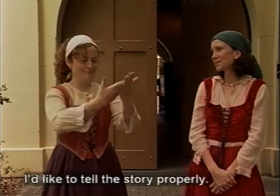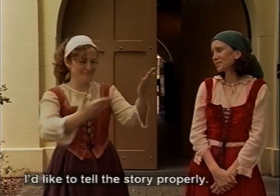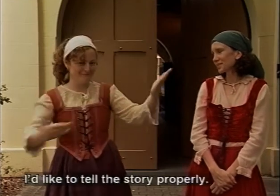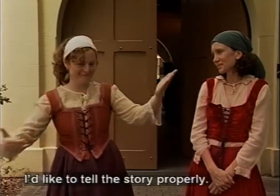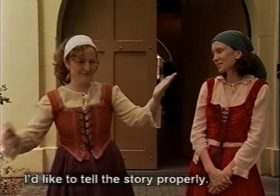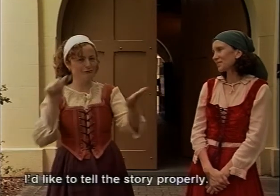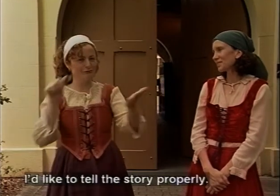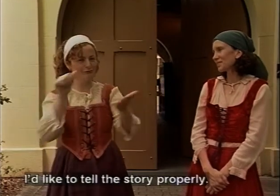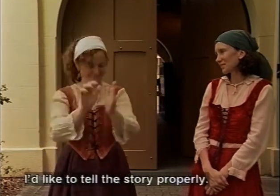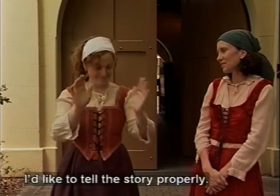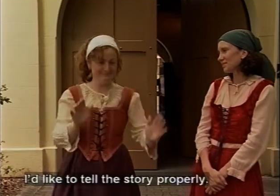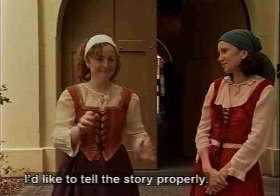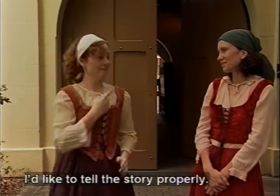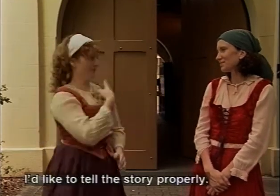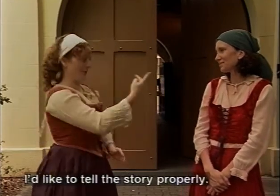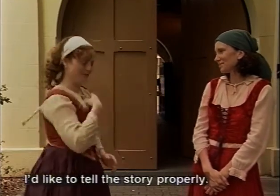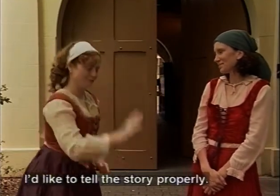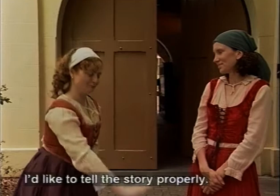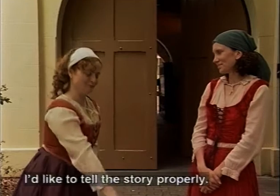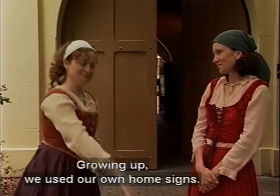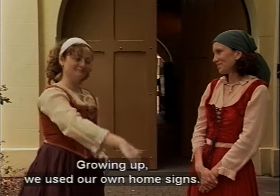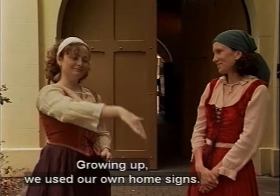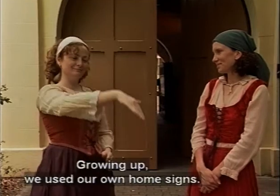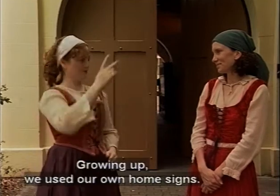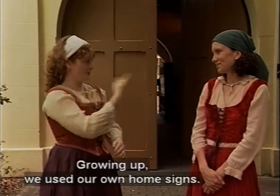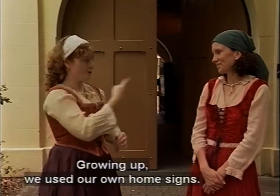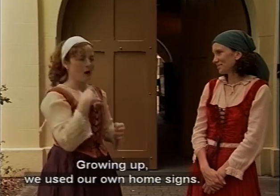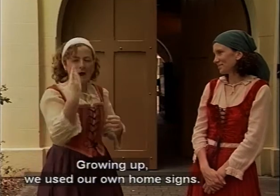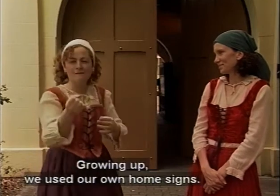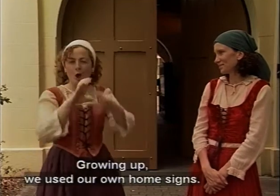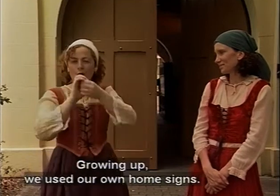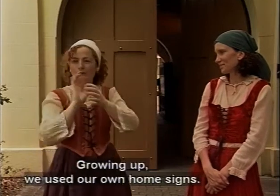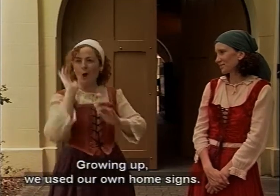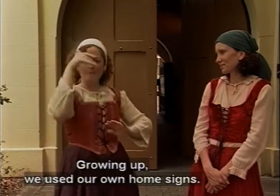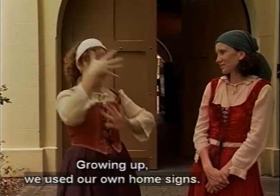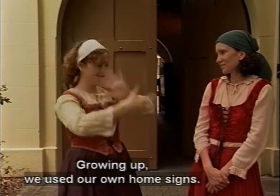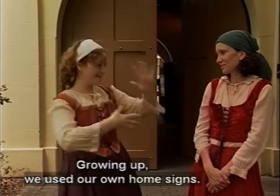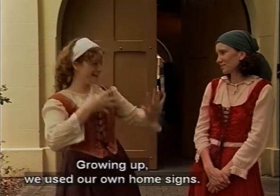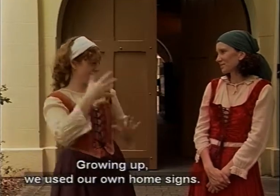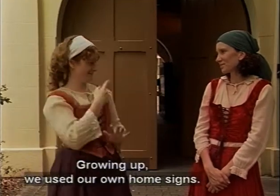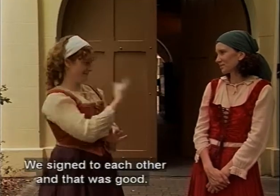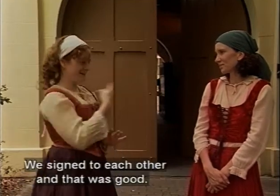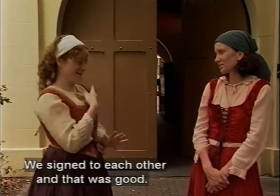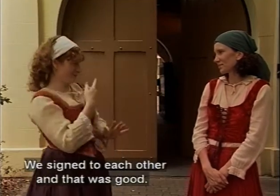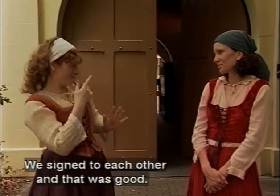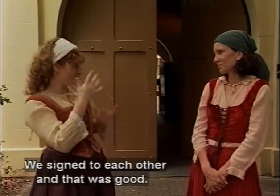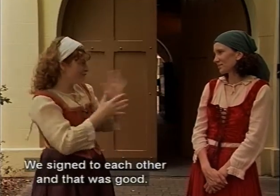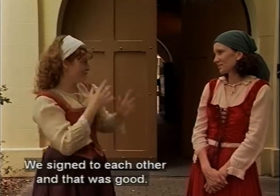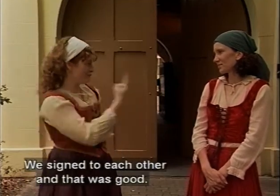like to tell you the full story properly. As the two of us were growing up, we had our own home signs that we used. We could